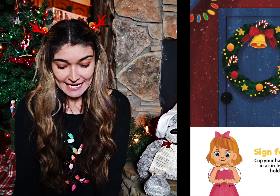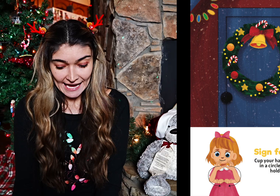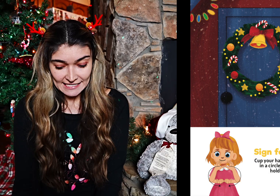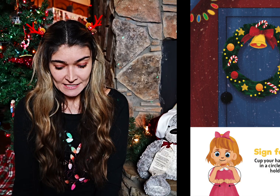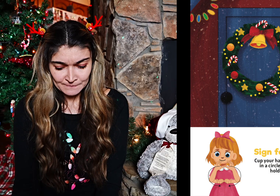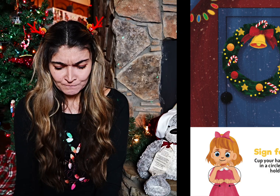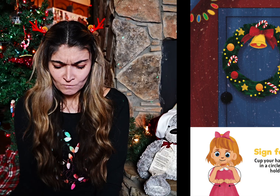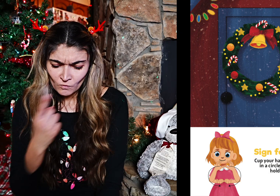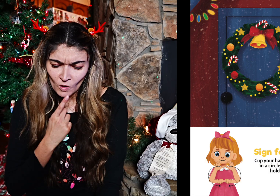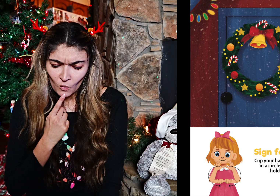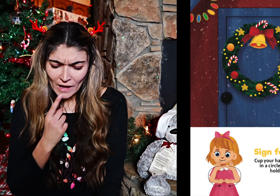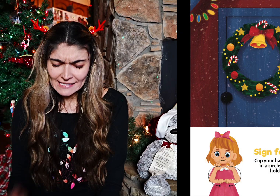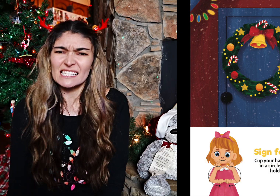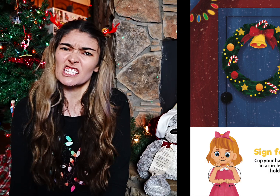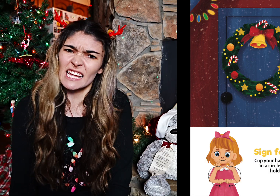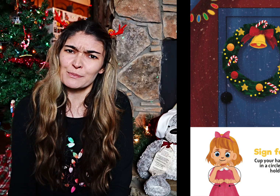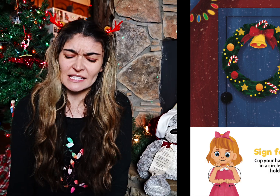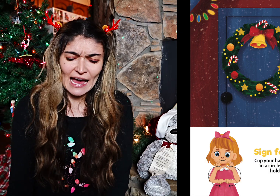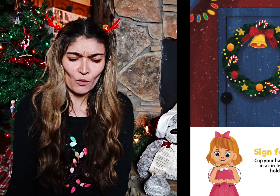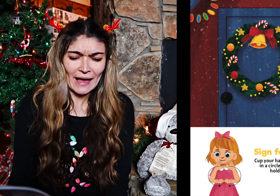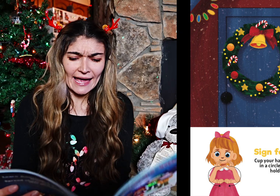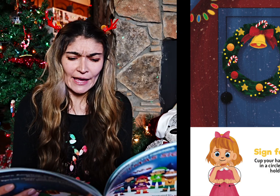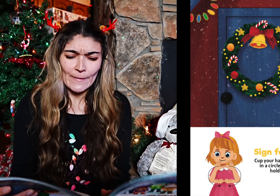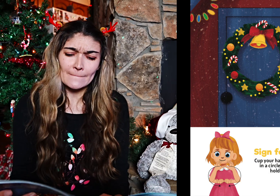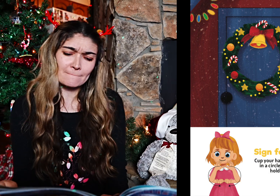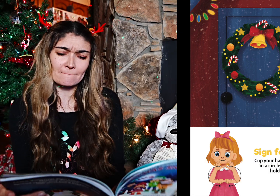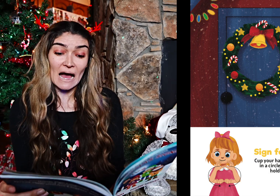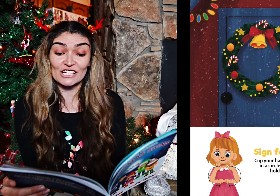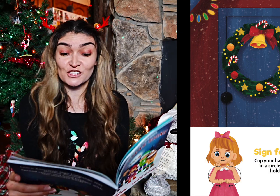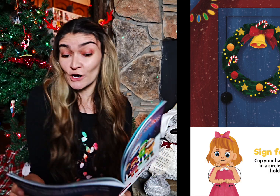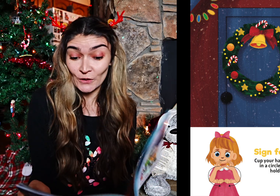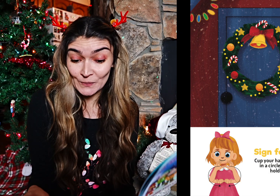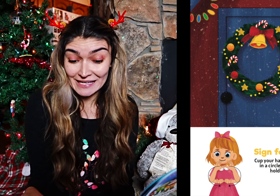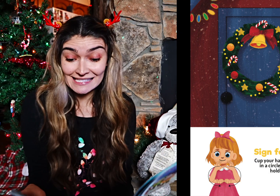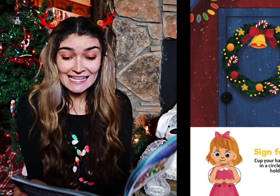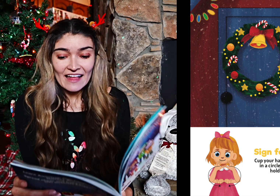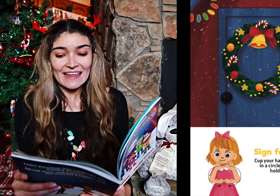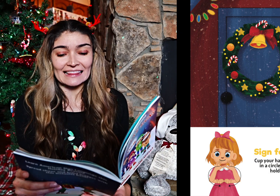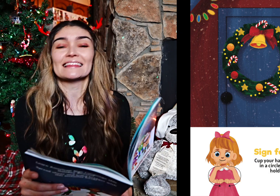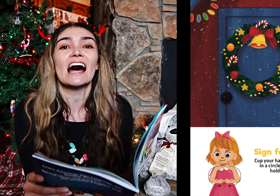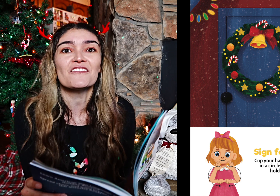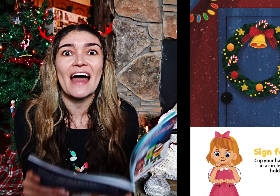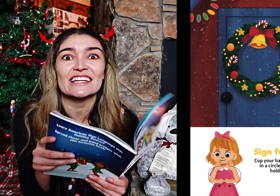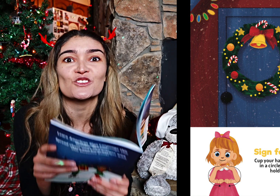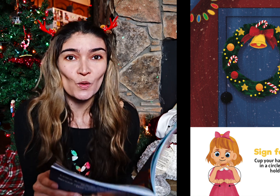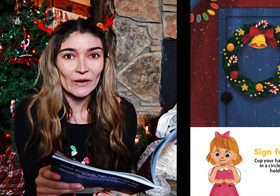tonight. Why is it shaped that way? A circle means that love and joy